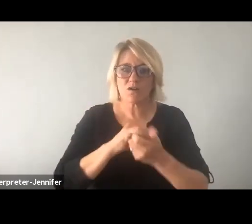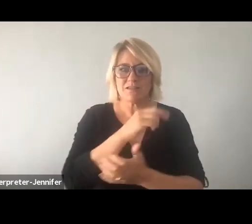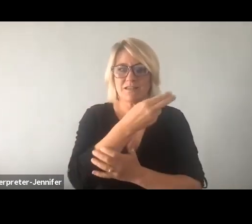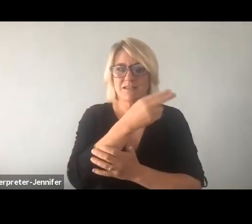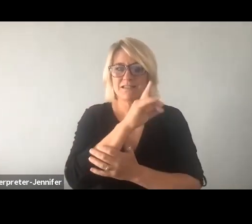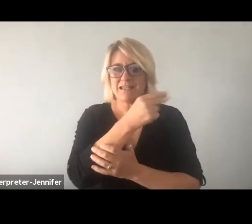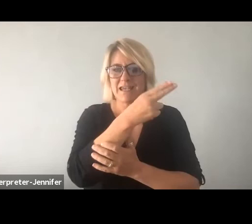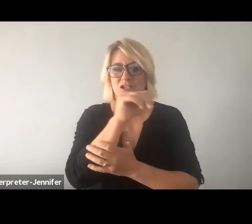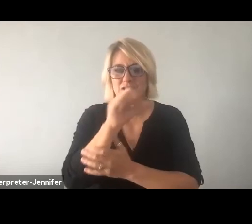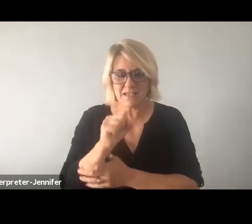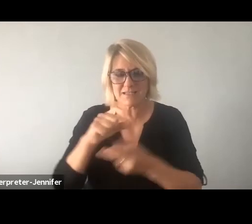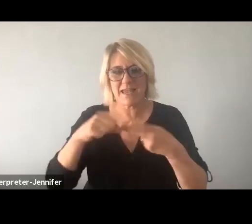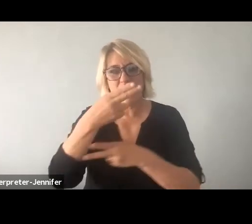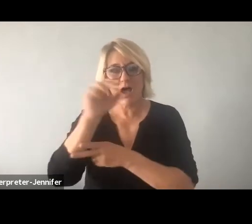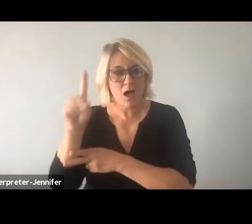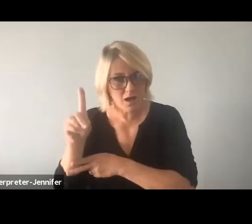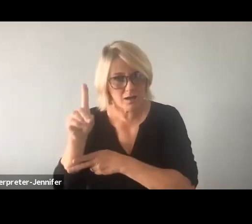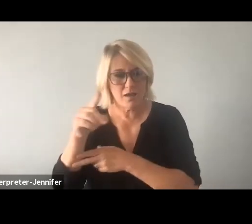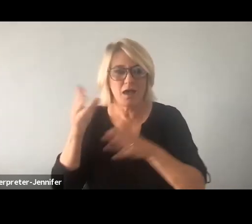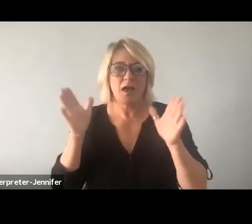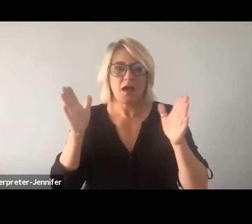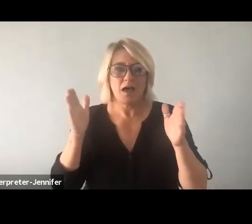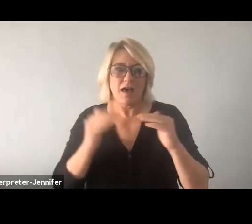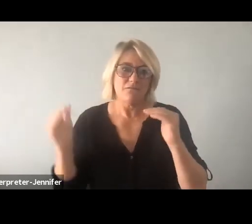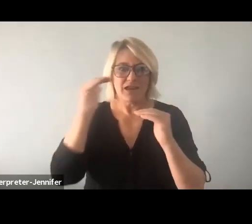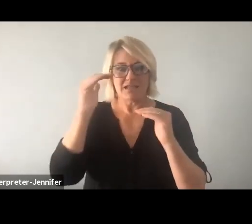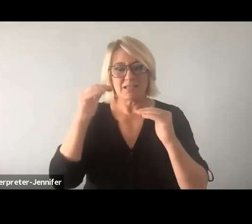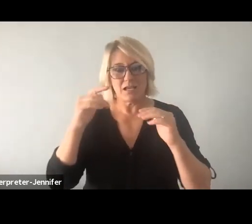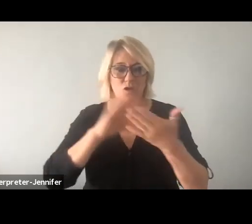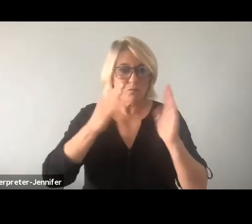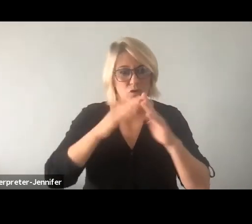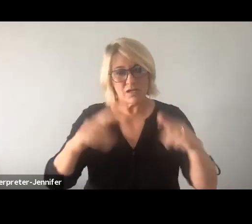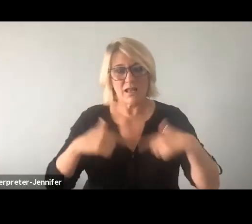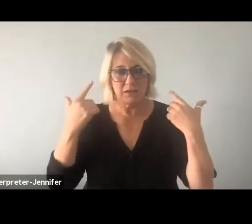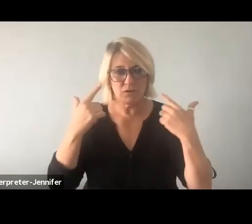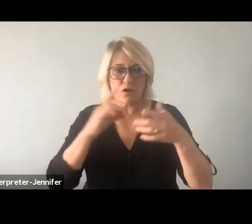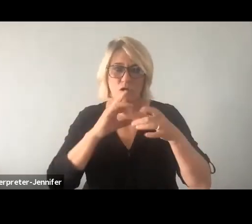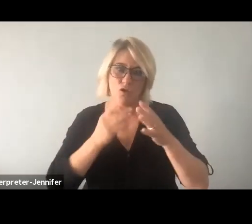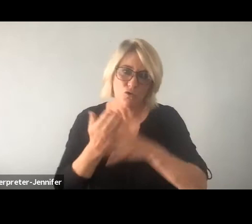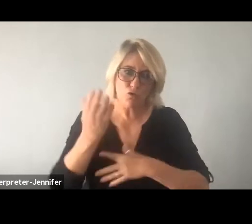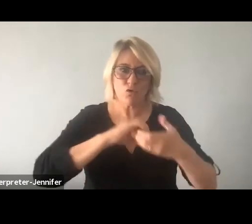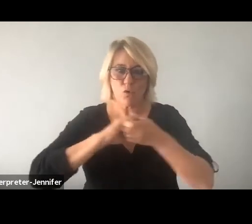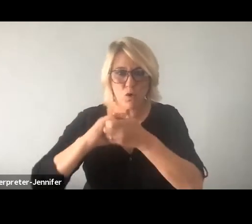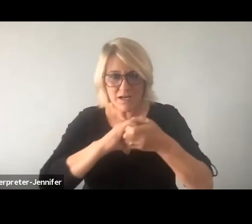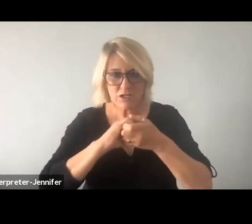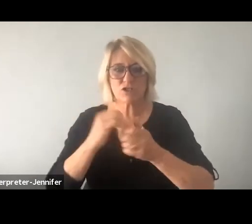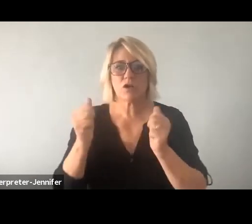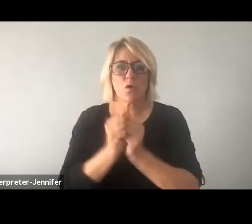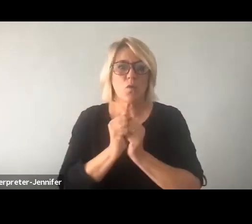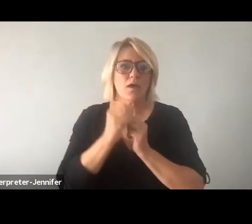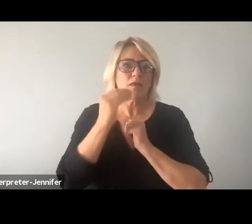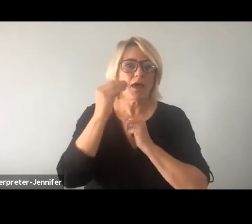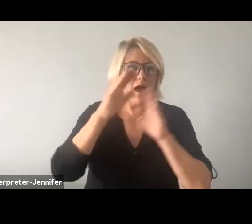joint fact sheet called Advancing Community Living Through Coordination Between Housing and